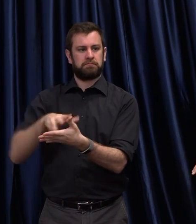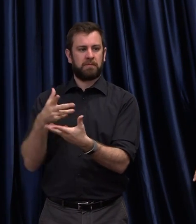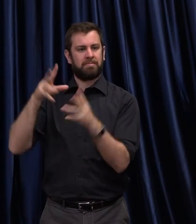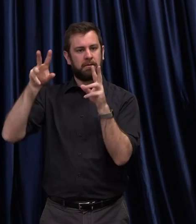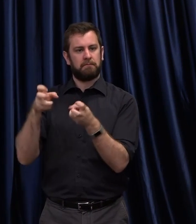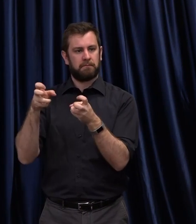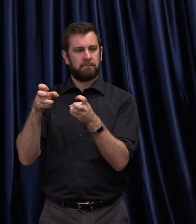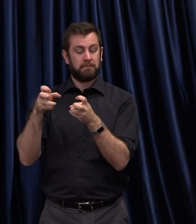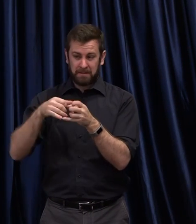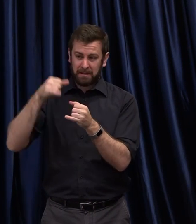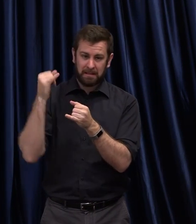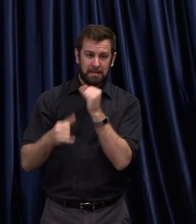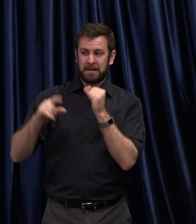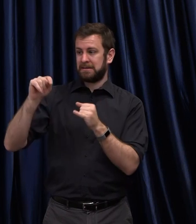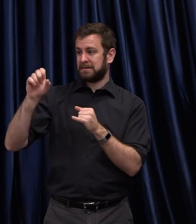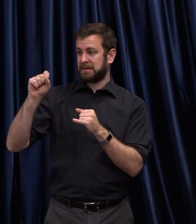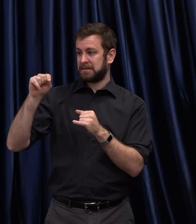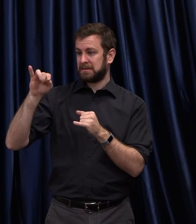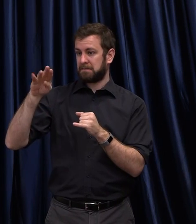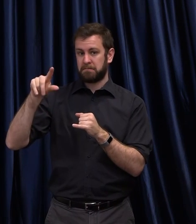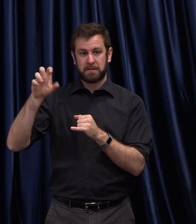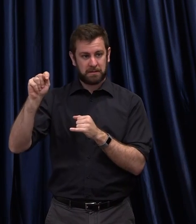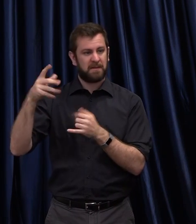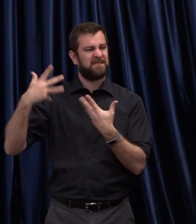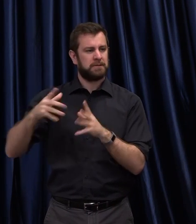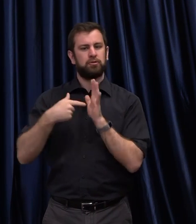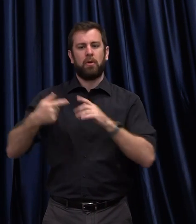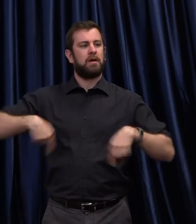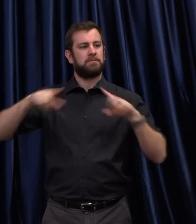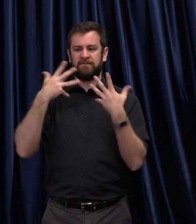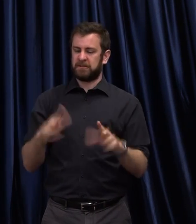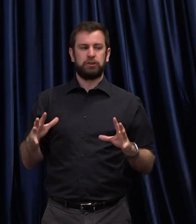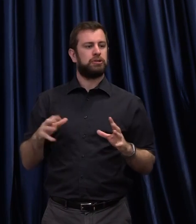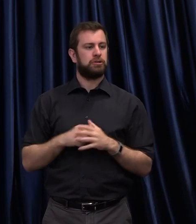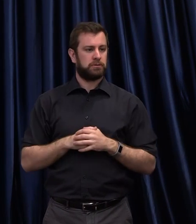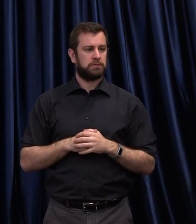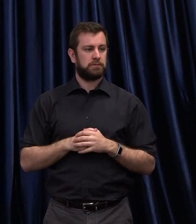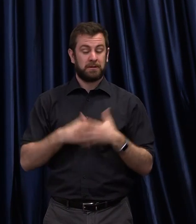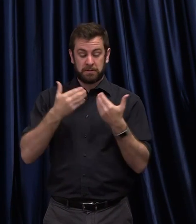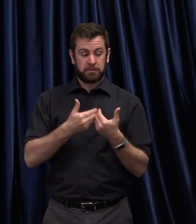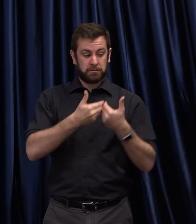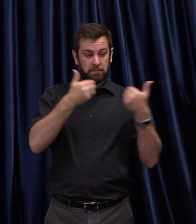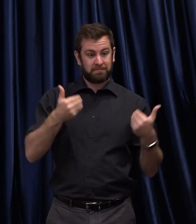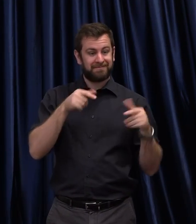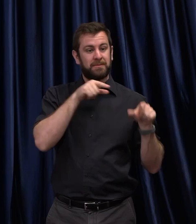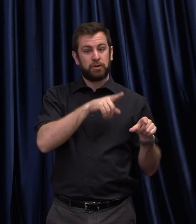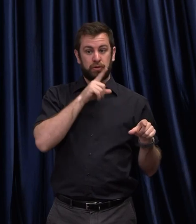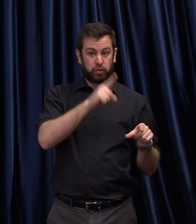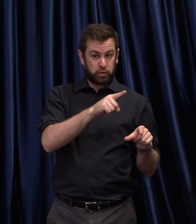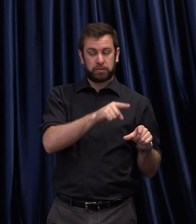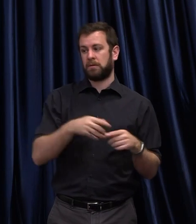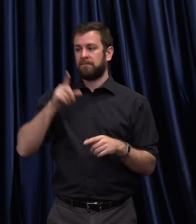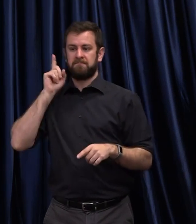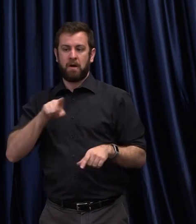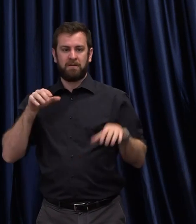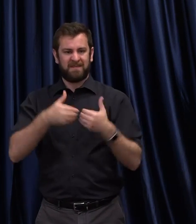last testament has been revealed, that the separation between truth and falsehood has been